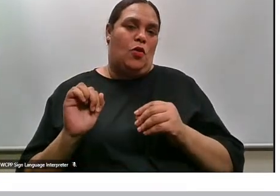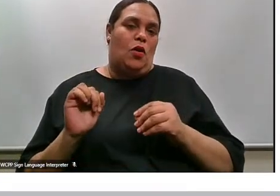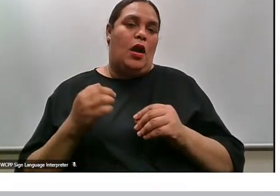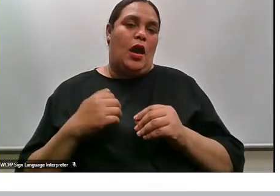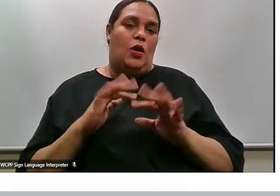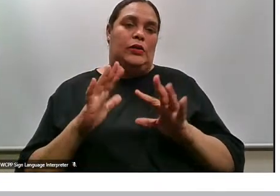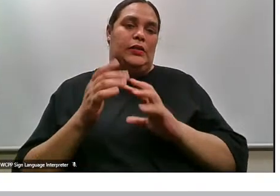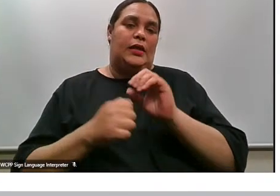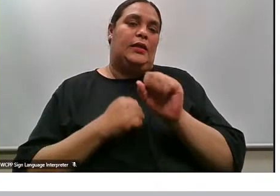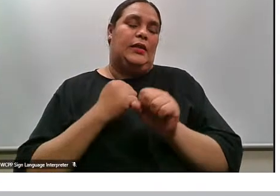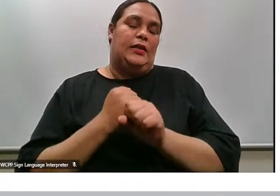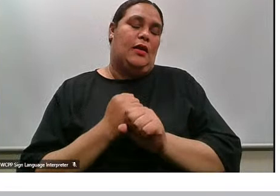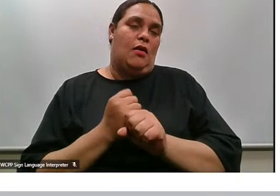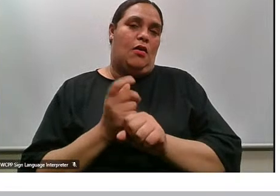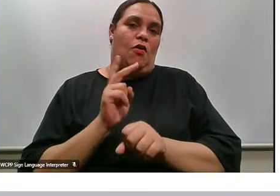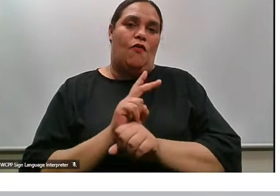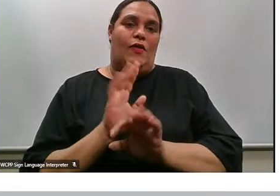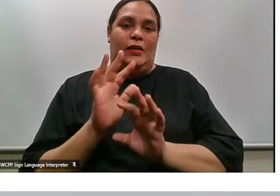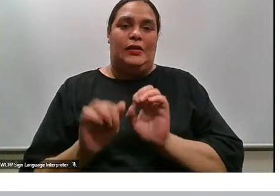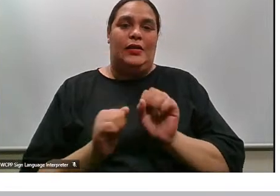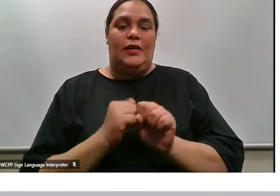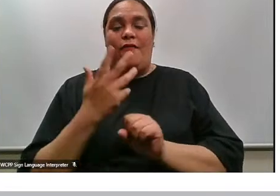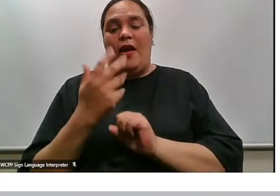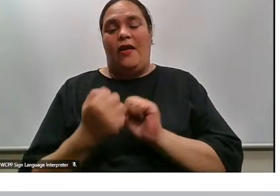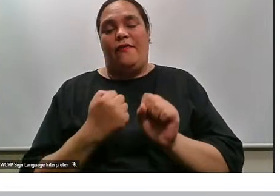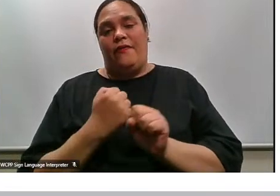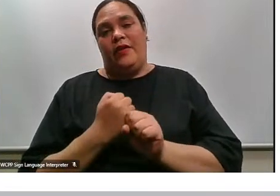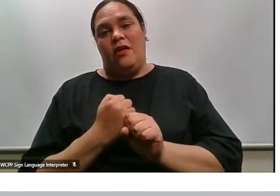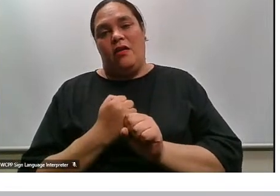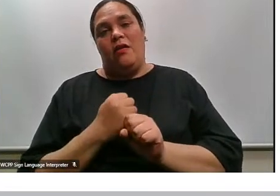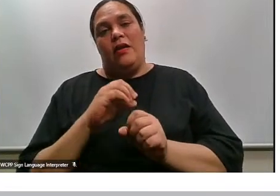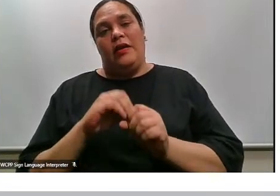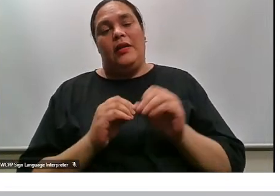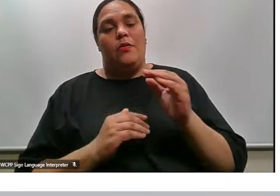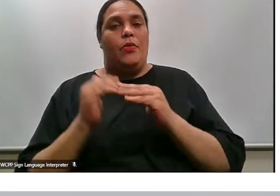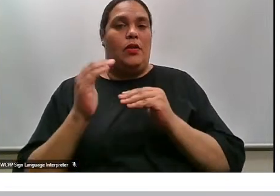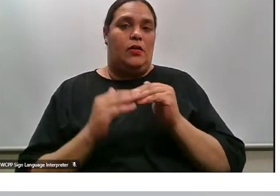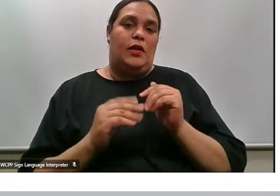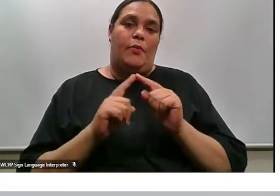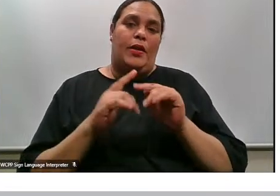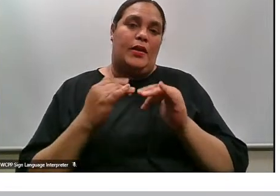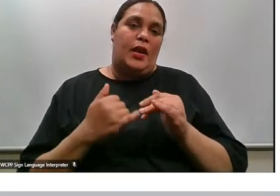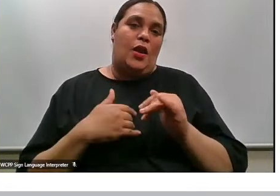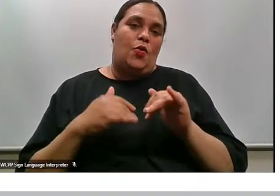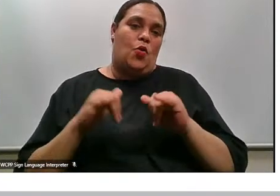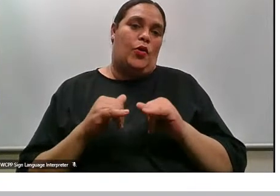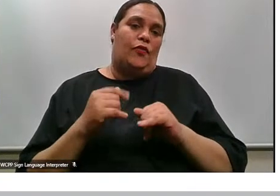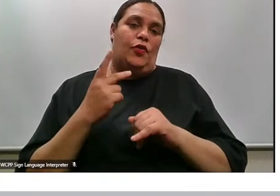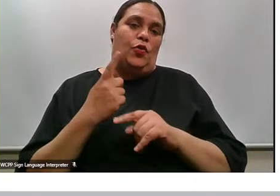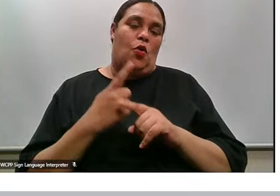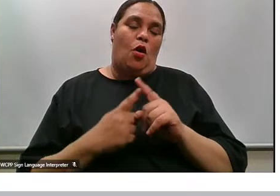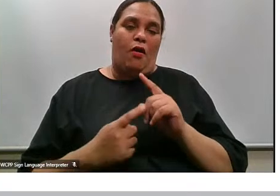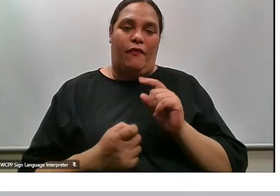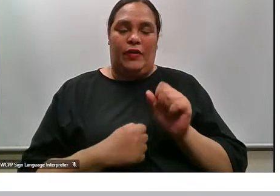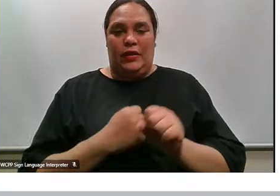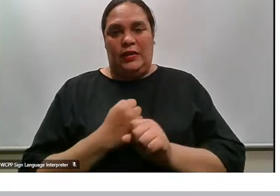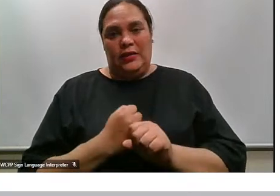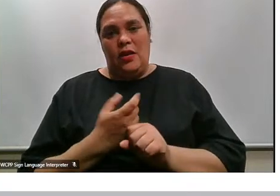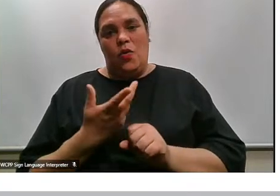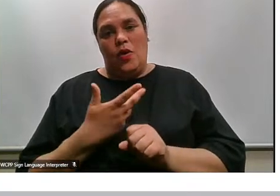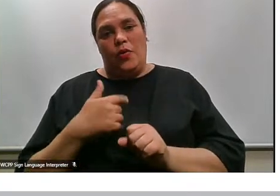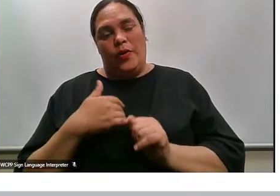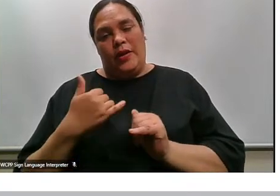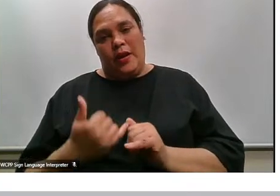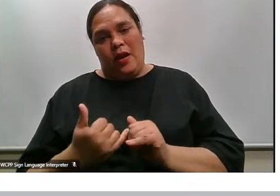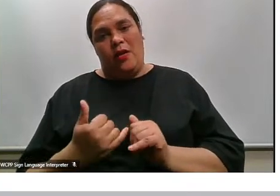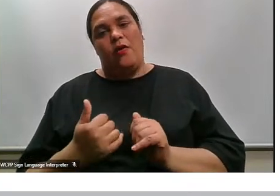tenure. The remaining 5-year tenure in the building. We are now very close to 2.5, I think, where we are at now.